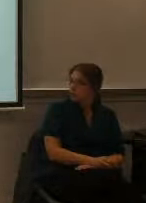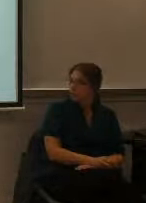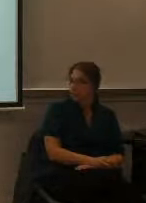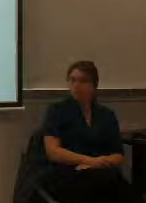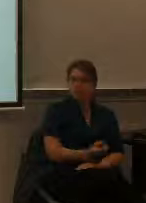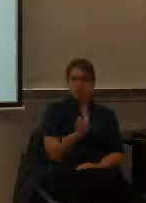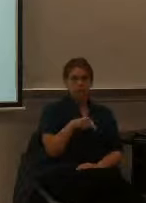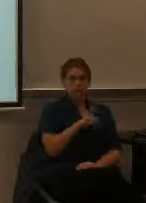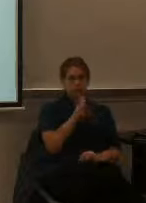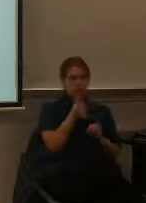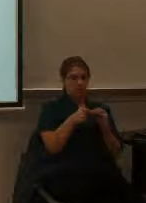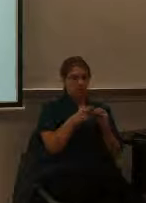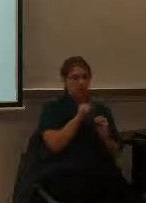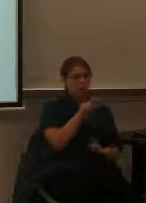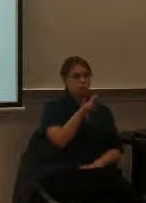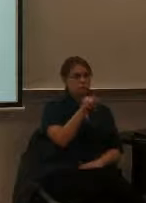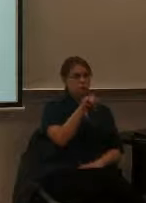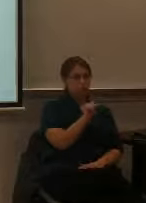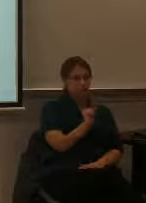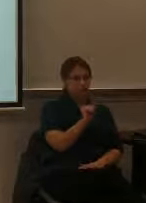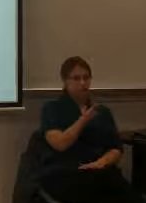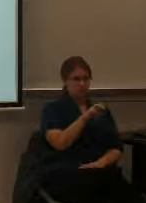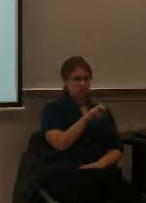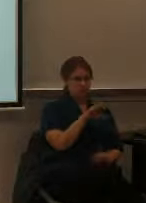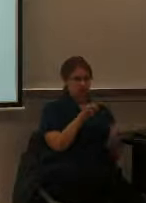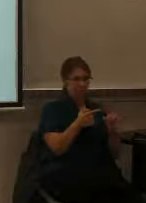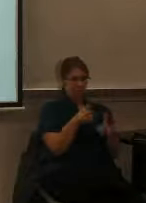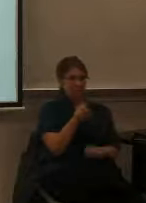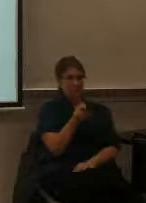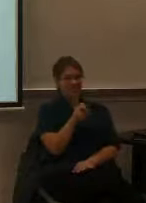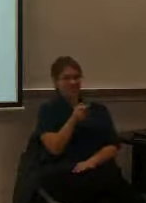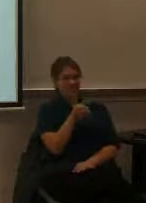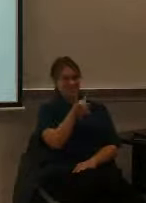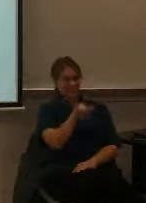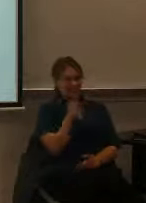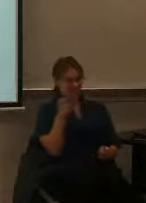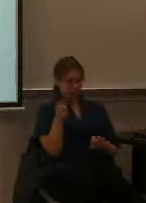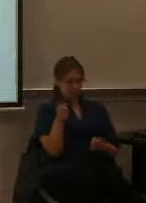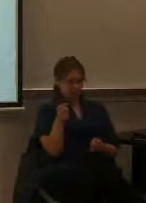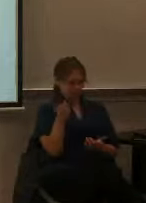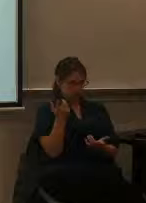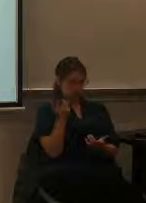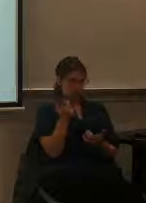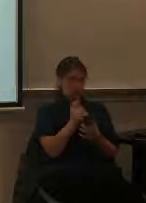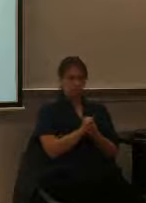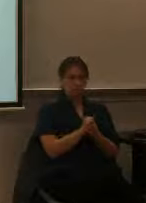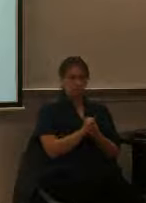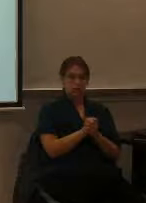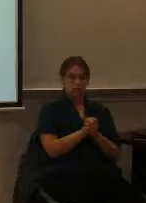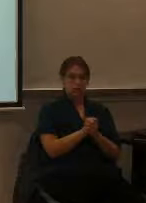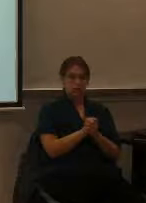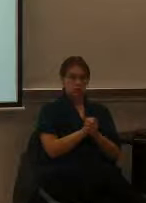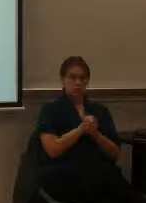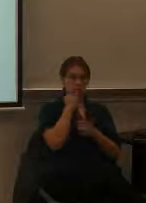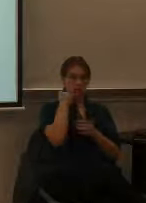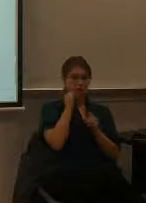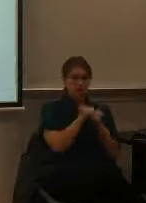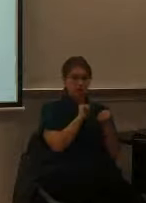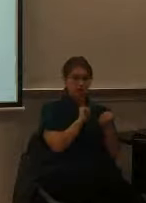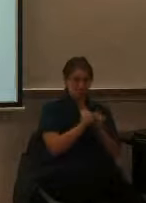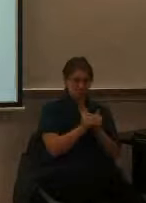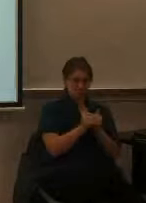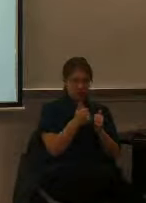So we talked about trait-based versus density-mediated competition. And the idea in competition